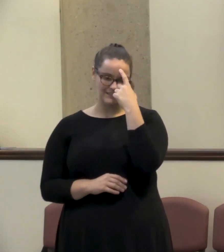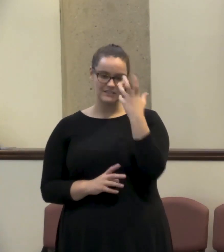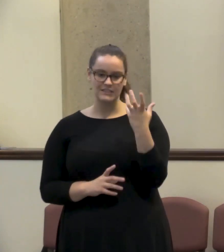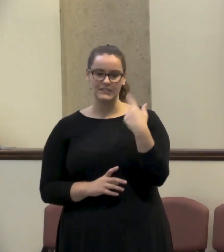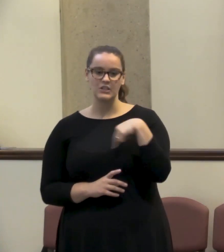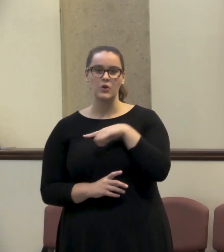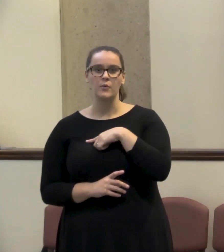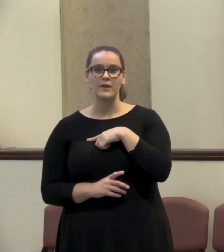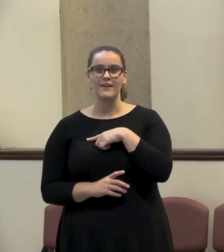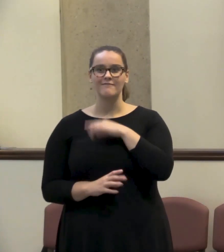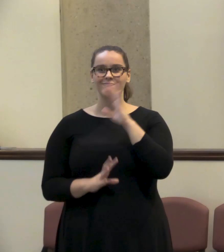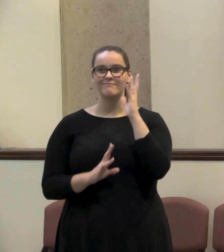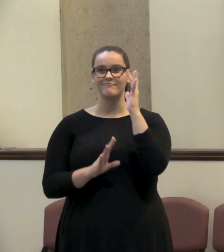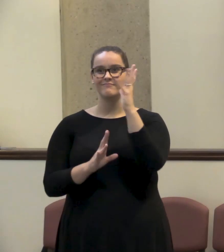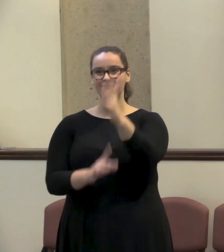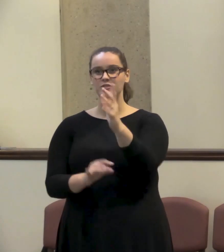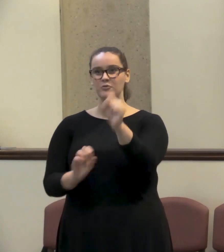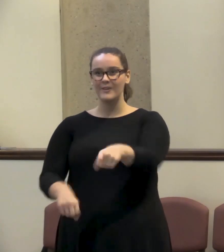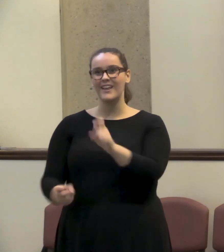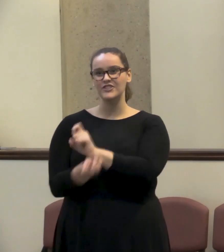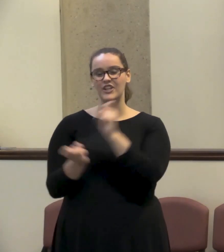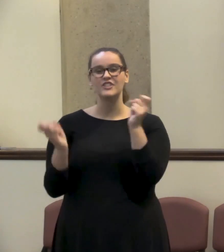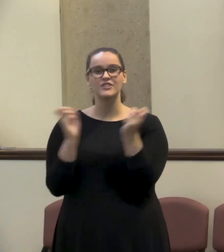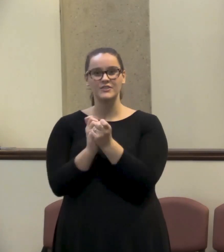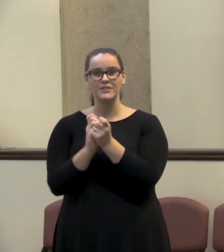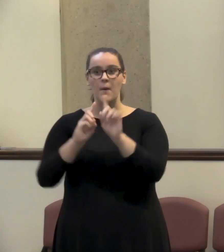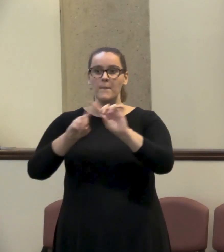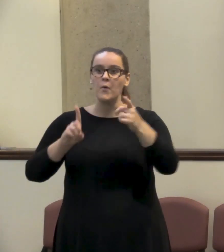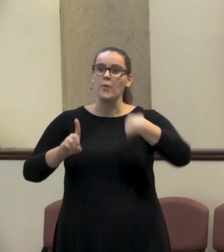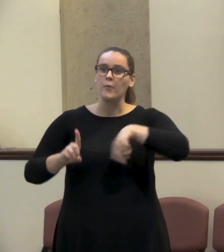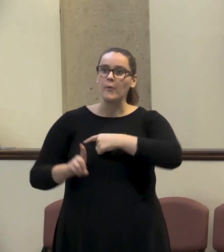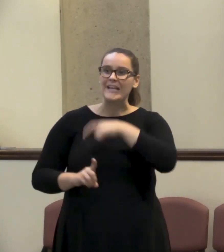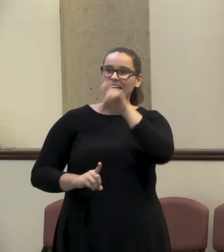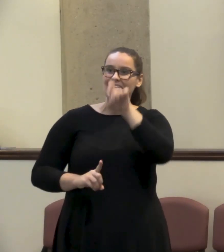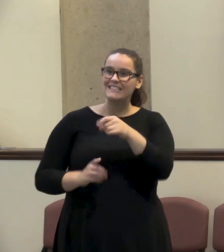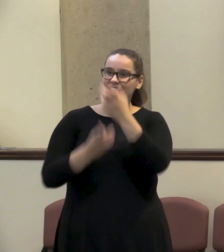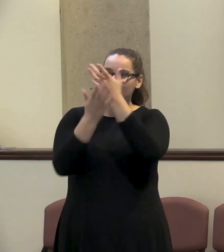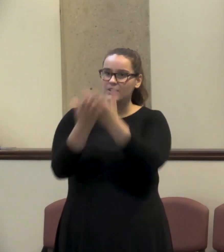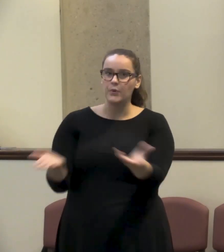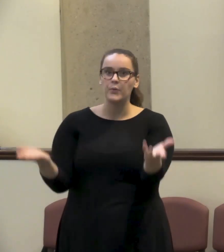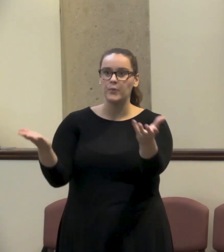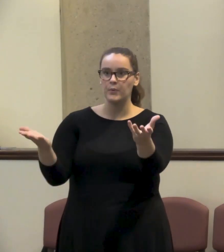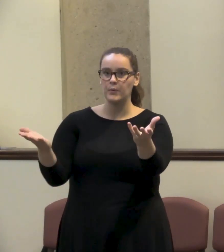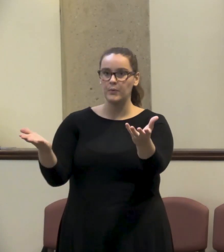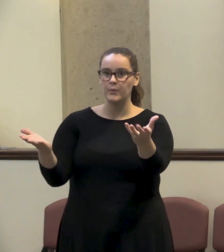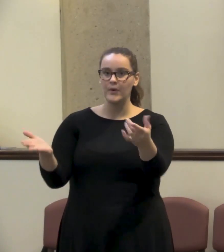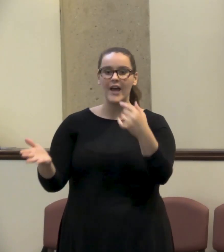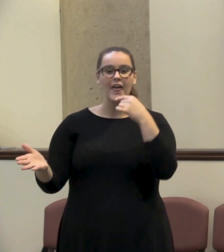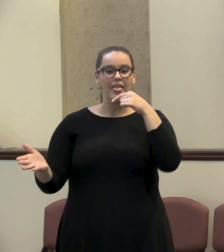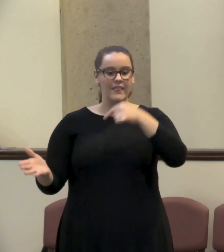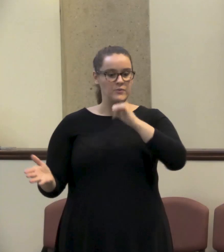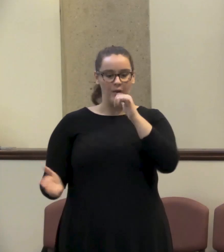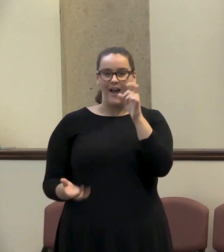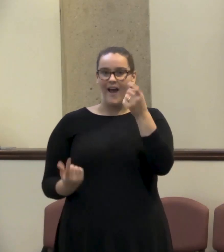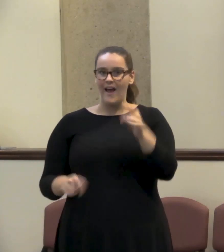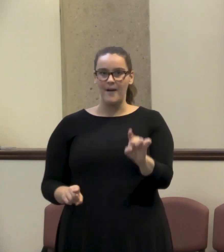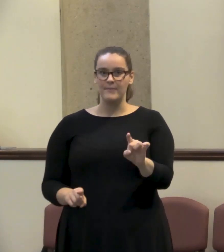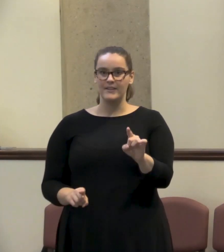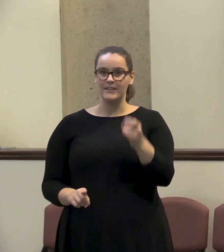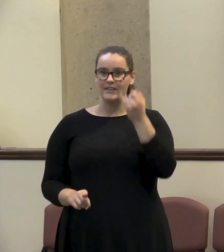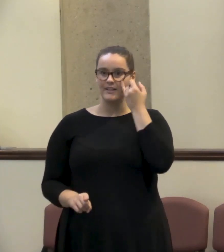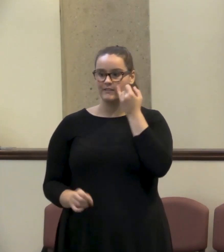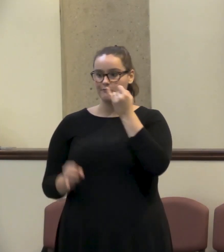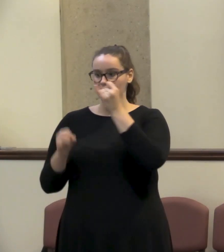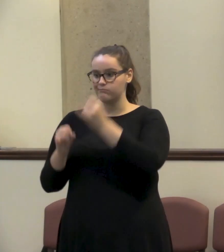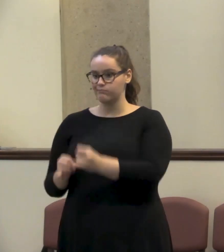I think we've got a future in change here, but we need you. This will not happen with only